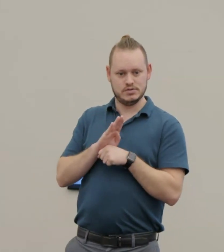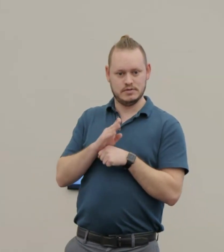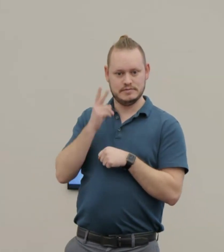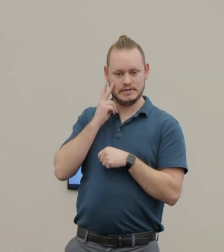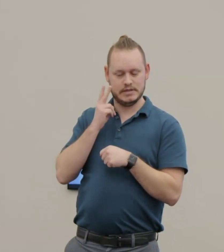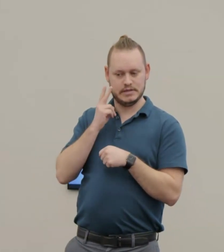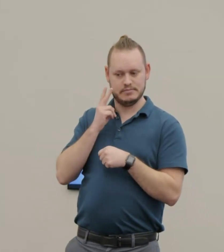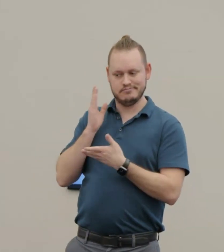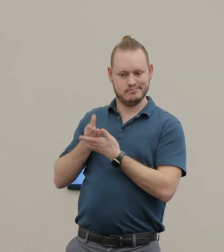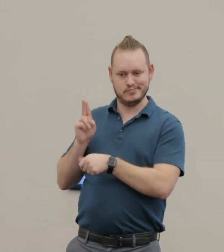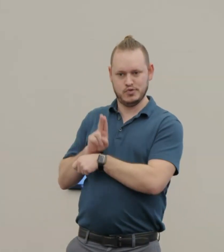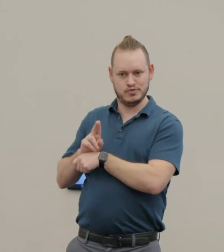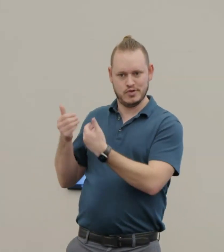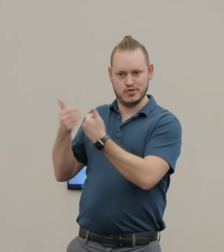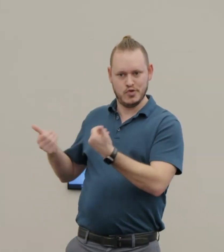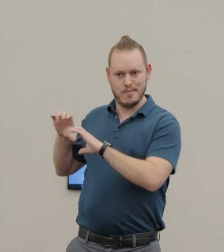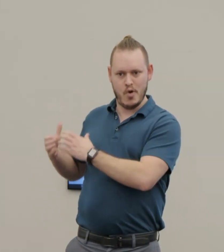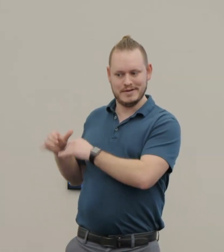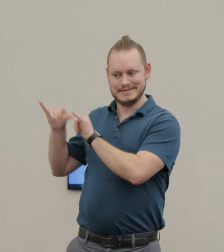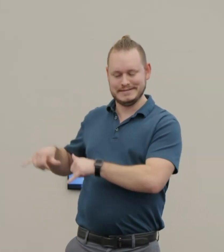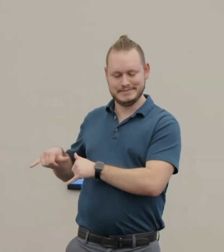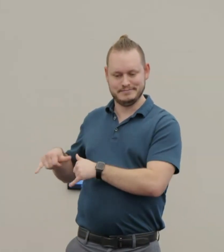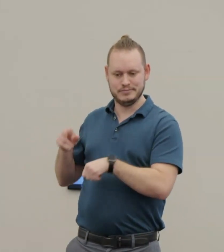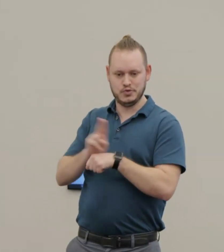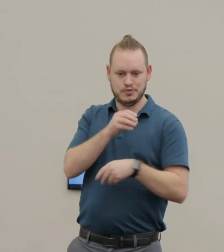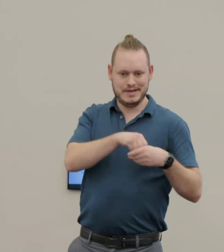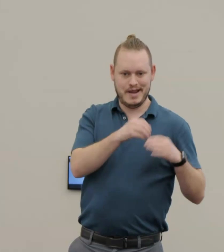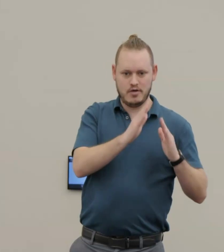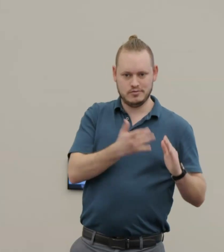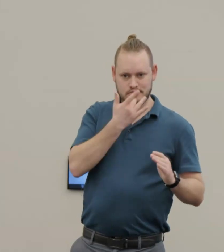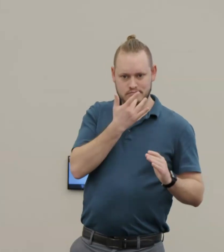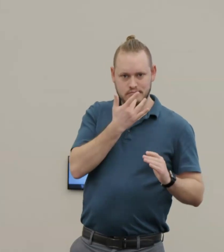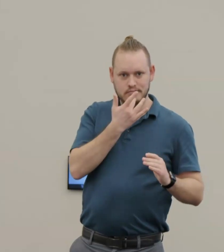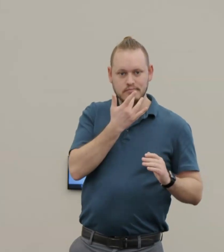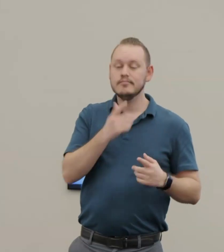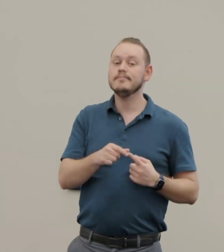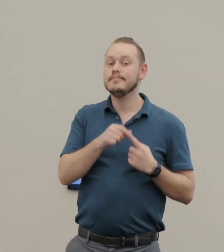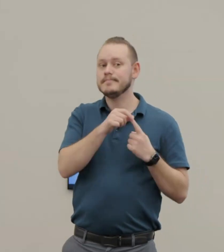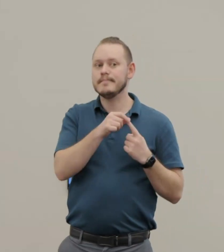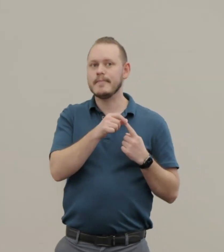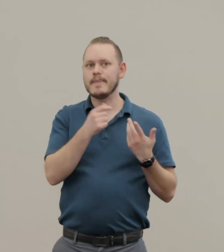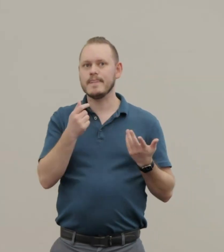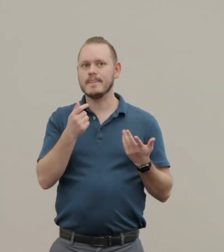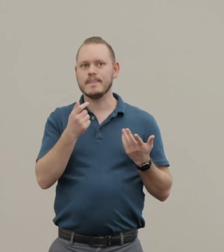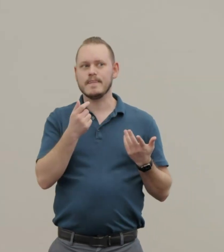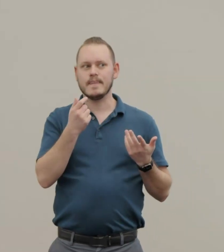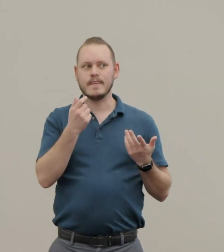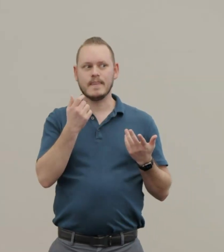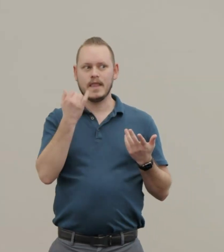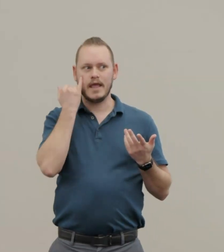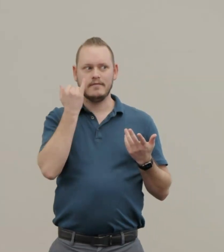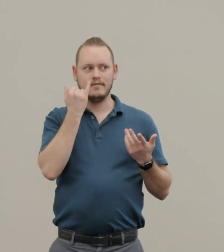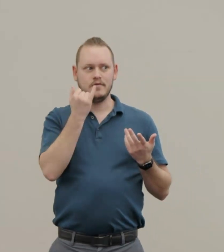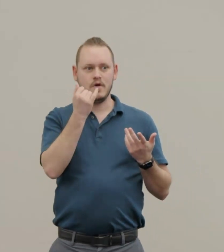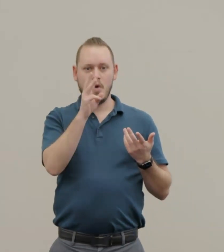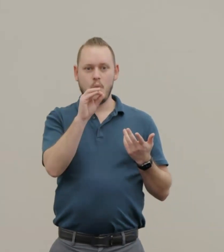from third-party systems, especially, I don't know if there's any WordPress